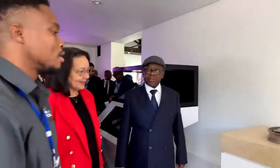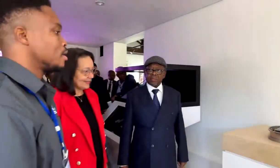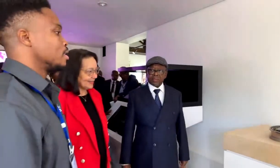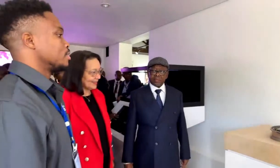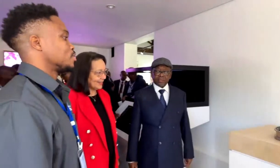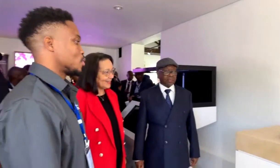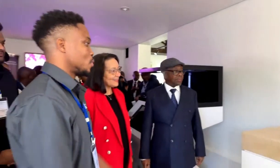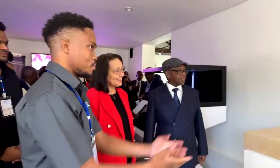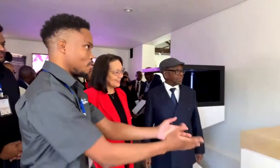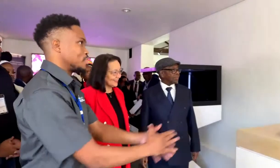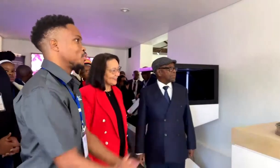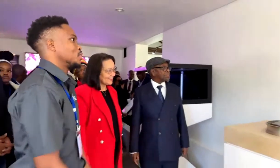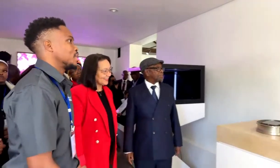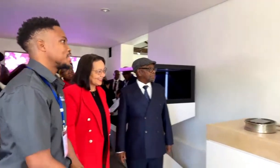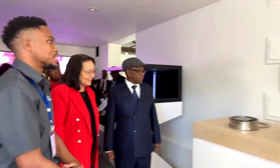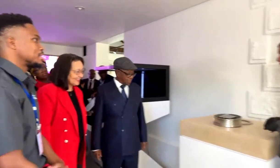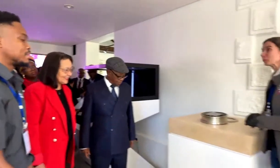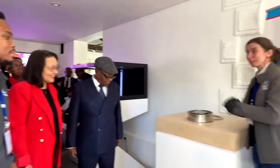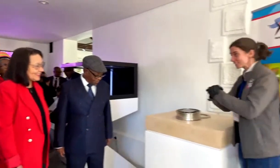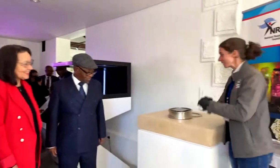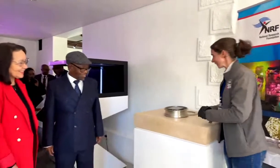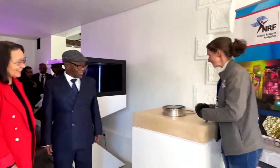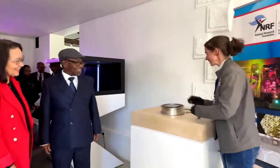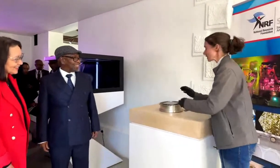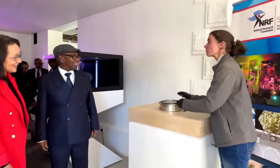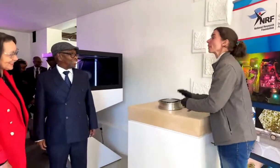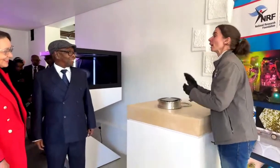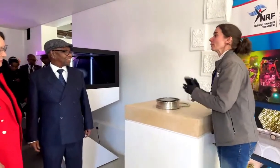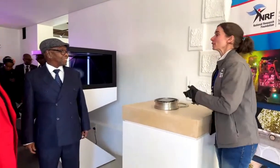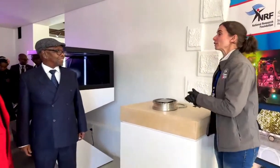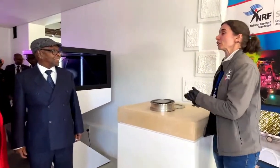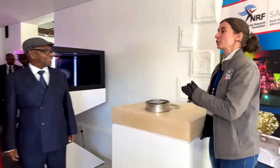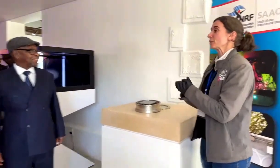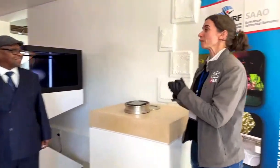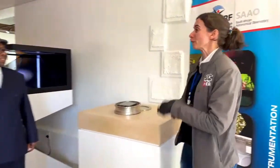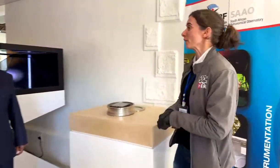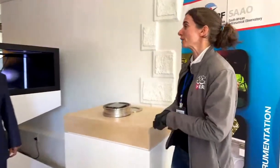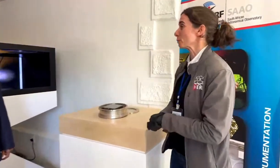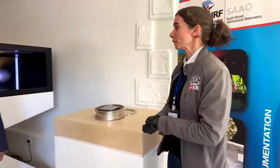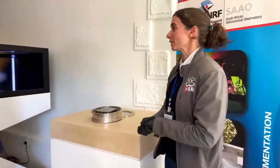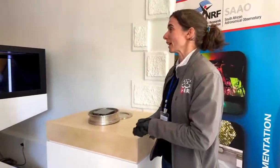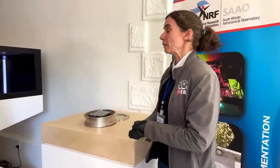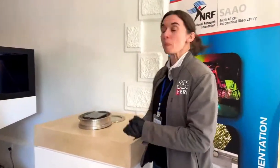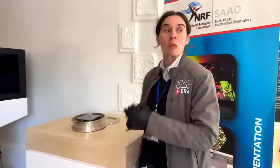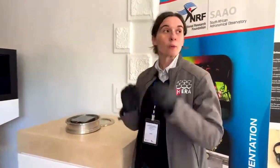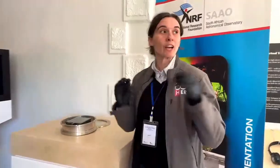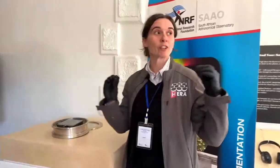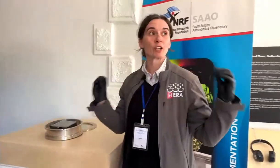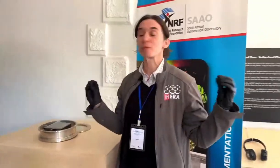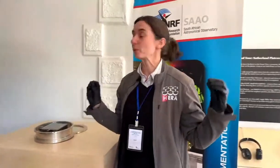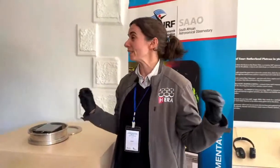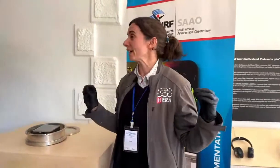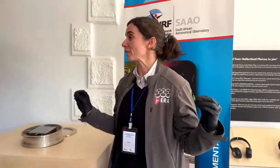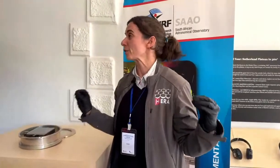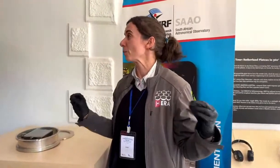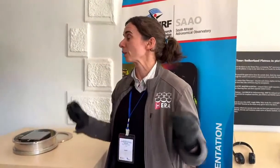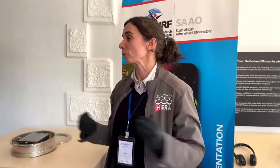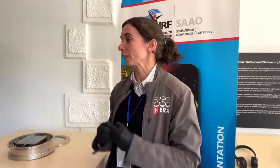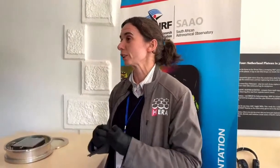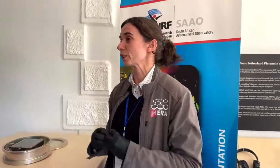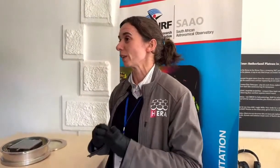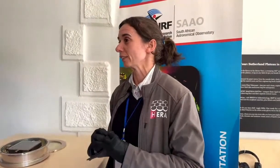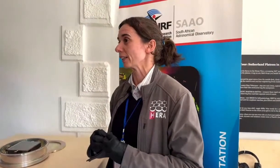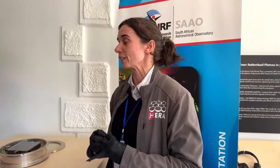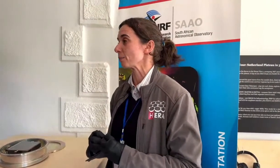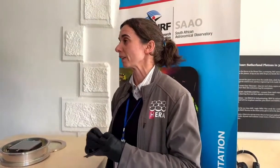instrumentation. So over to you. Honourable Minister, yes. I wanted to show you something very simple today. We have a lot of pretty